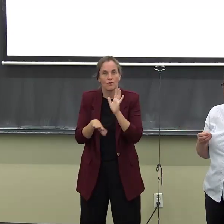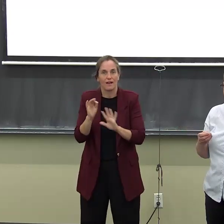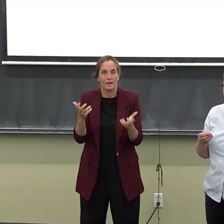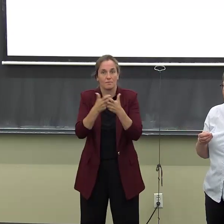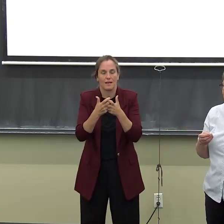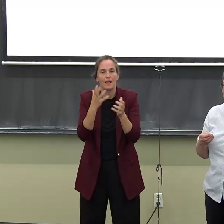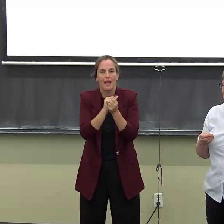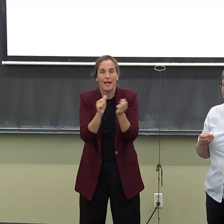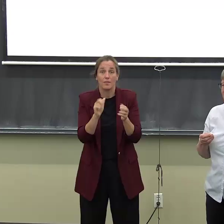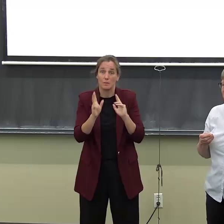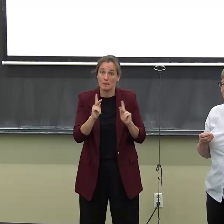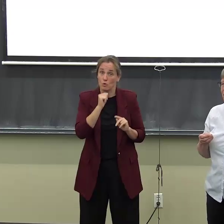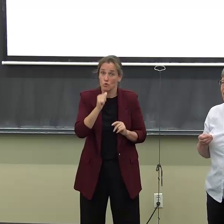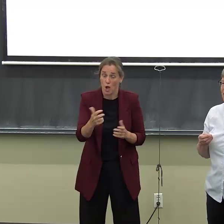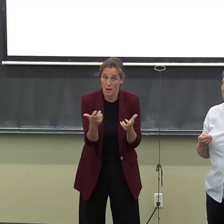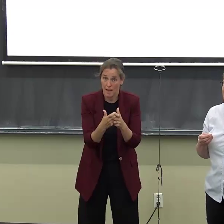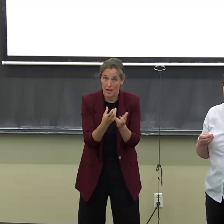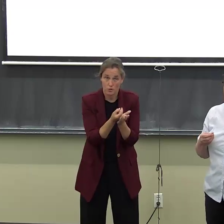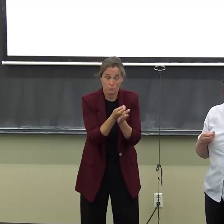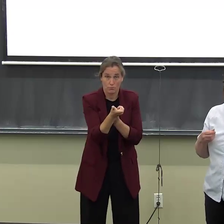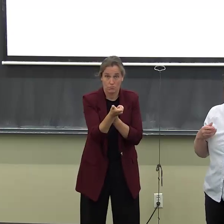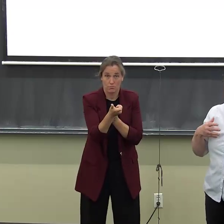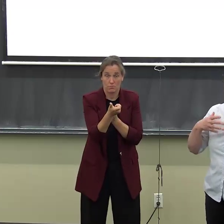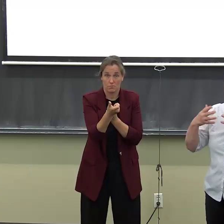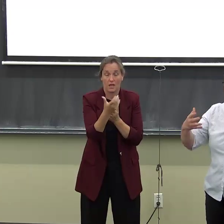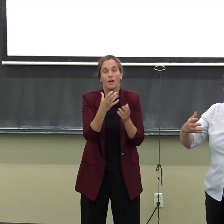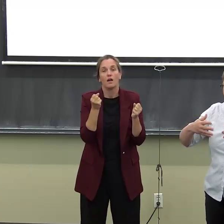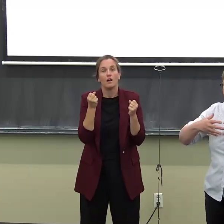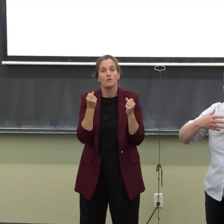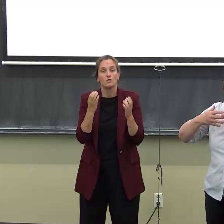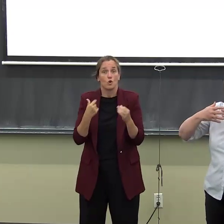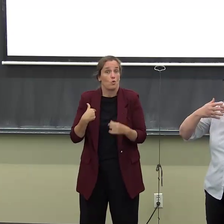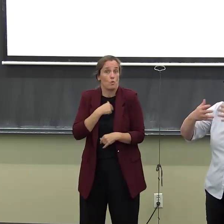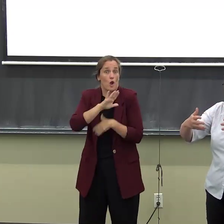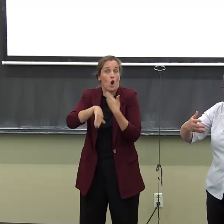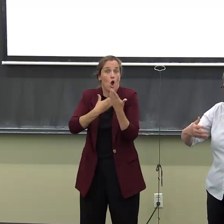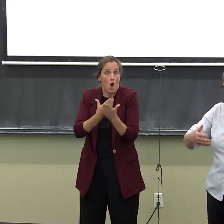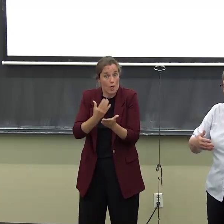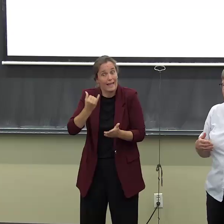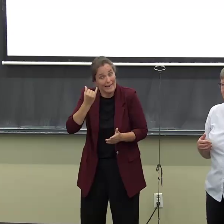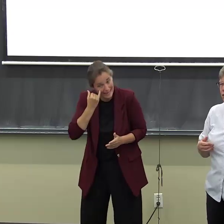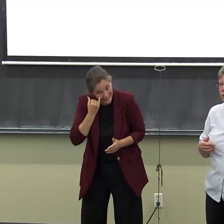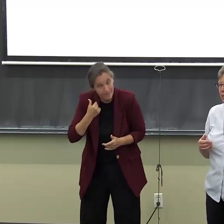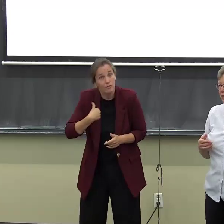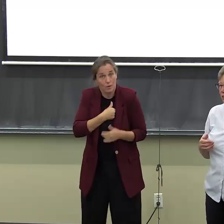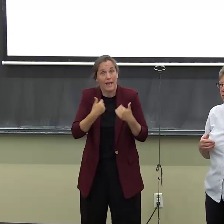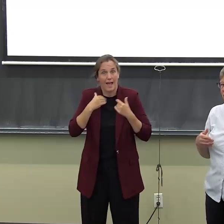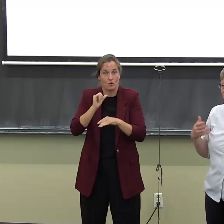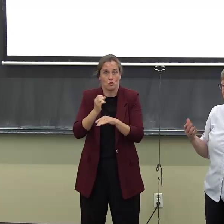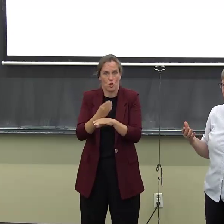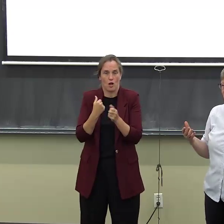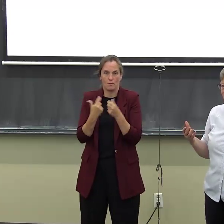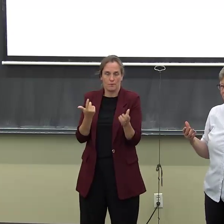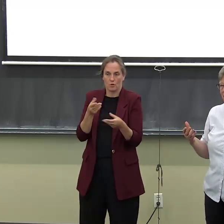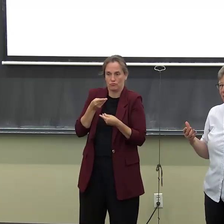that are not a match. So we are all, if we are employed, contributing to